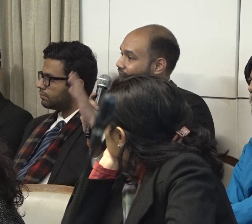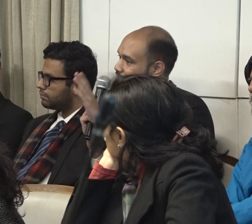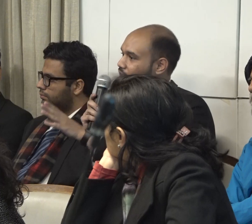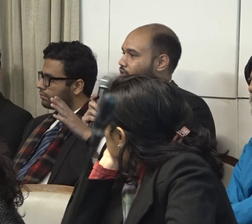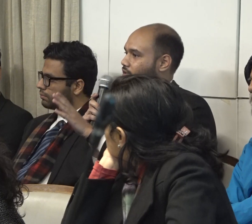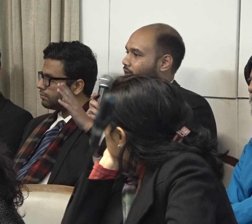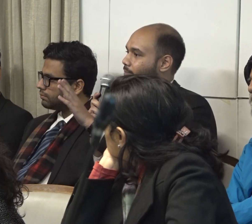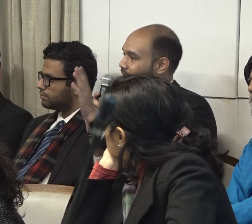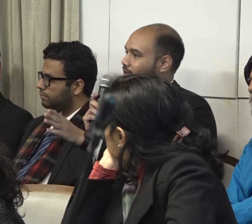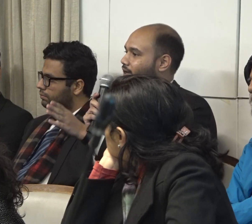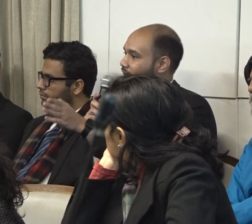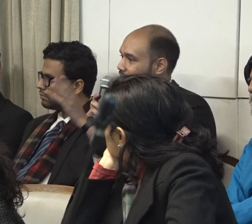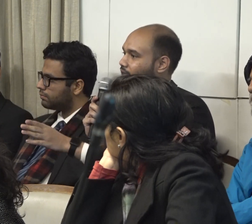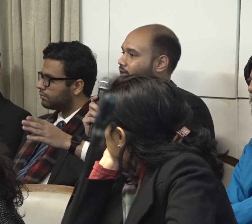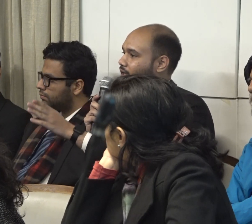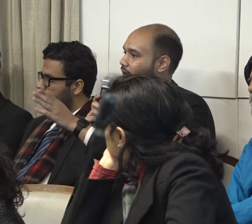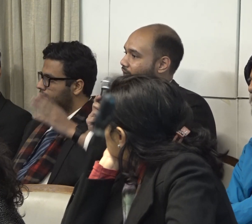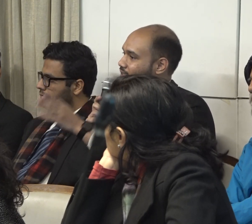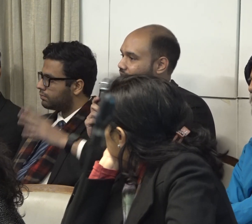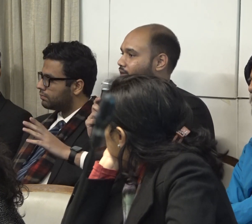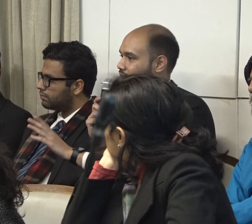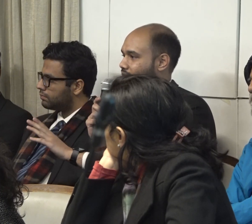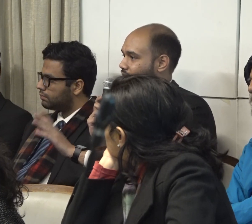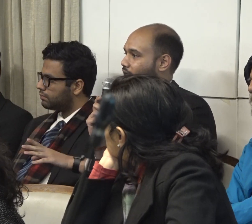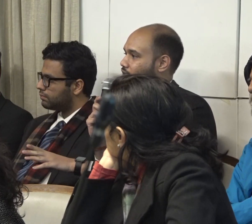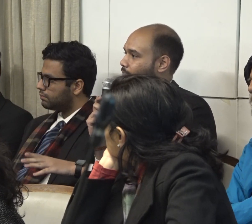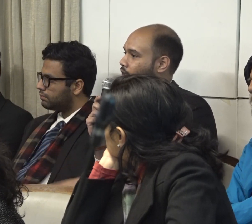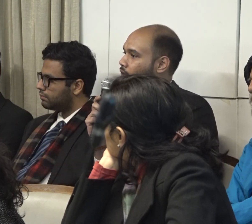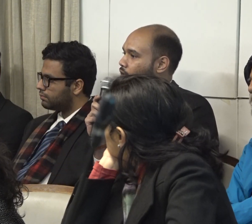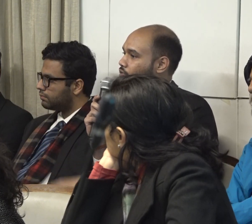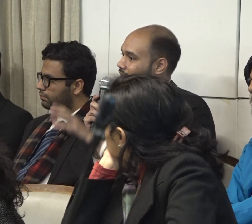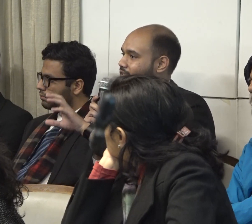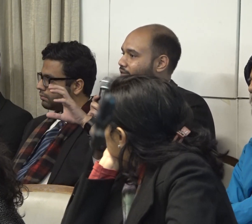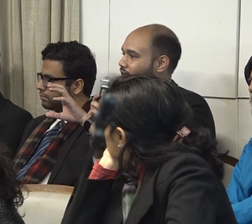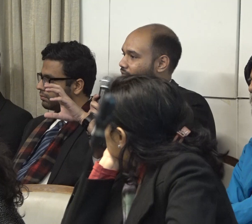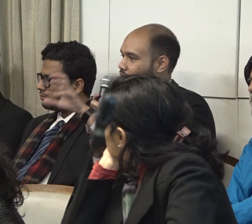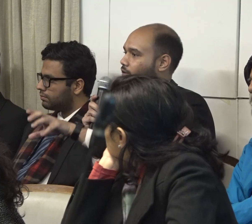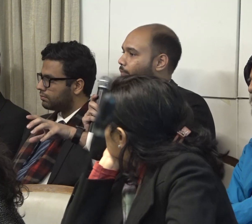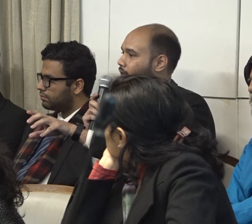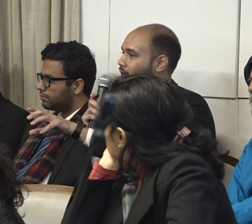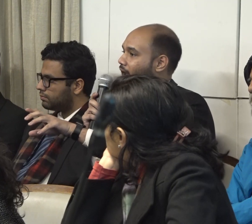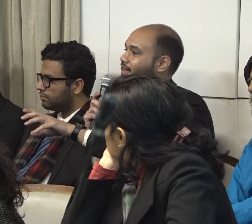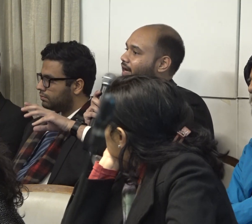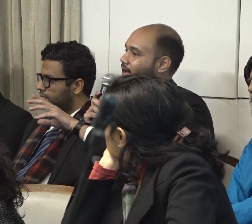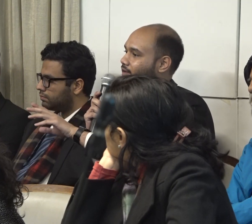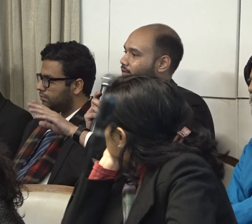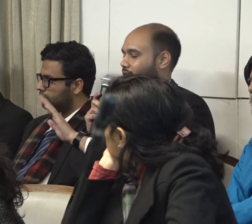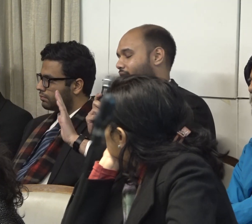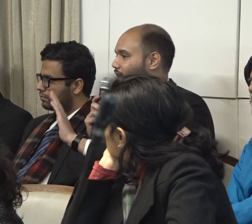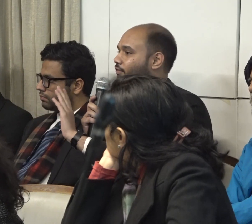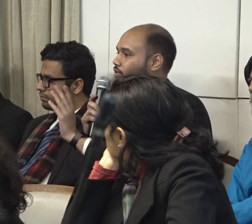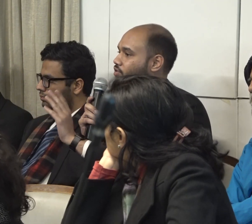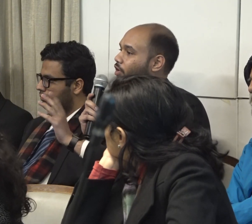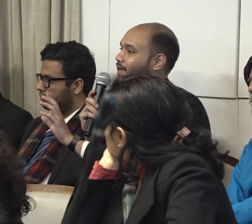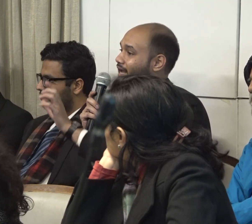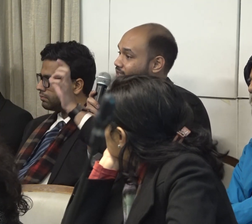is as much medical and ethical as legal it is in nature. So let's say we have a law, and there